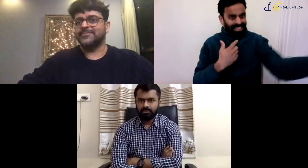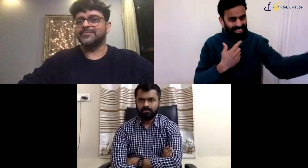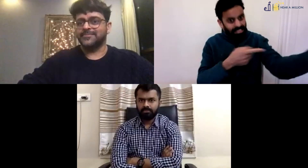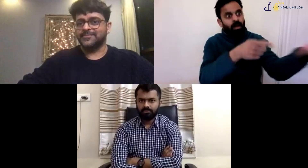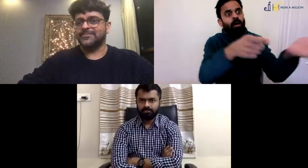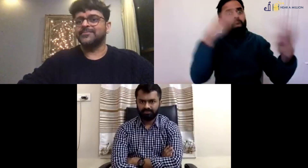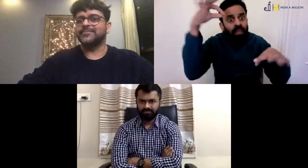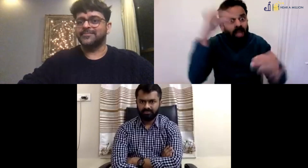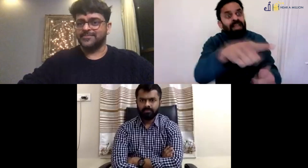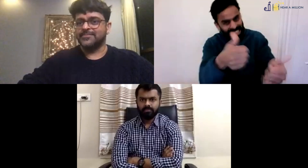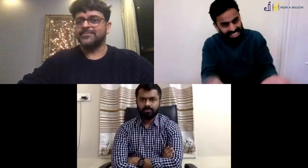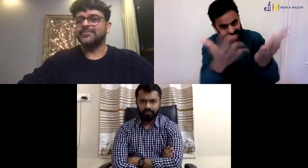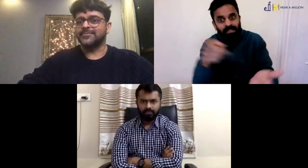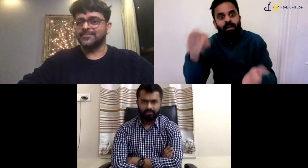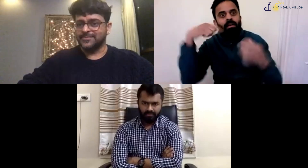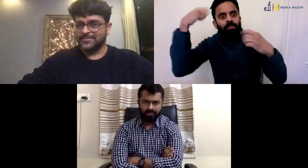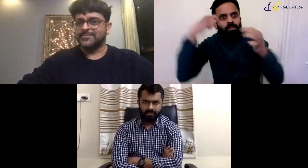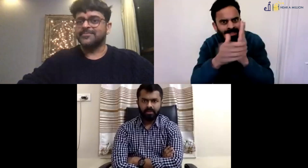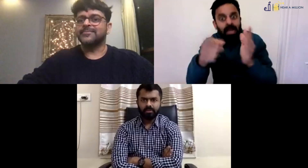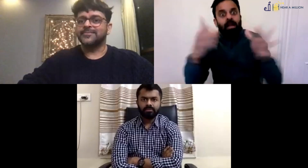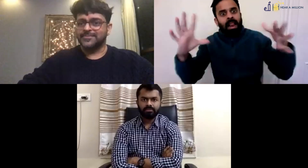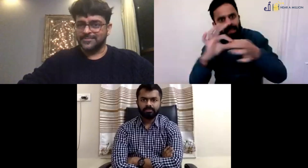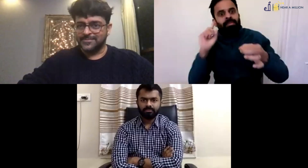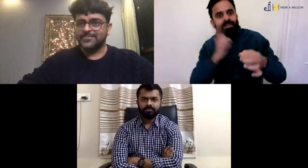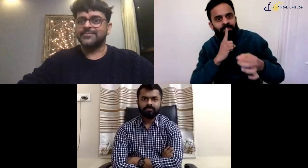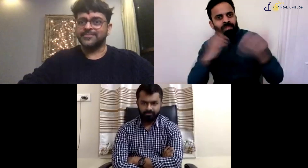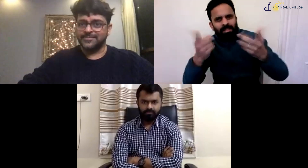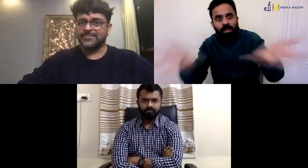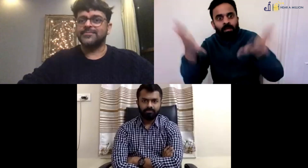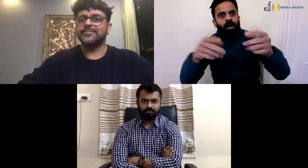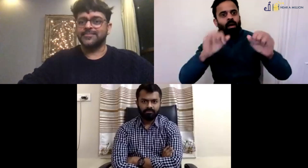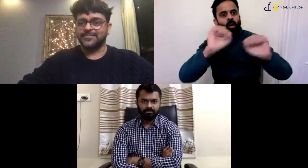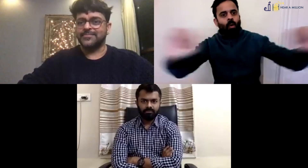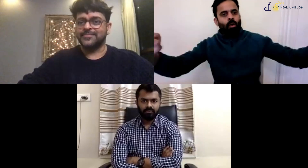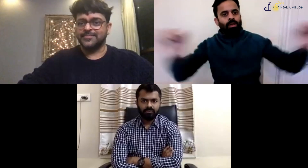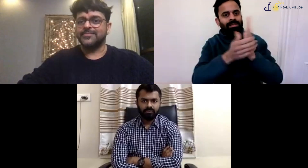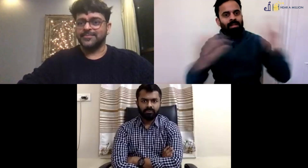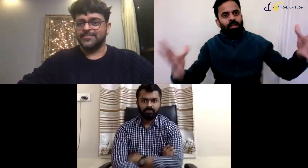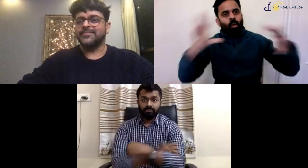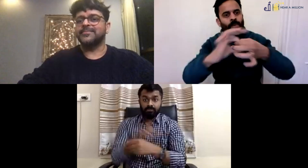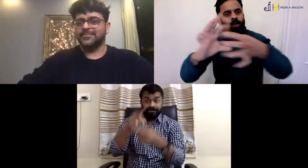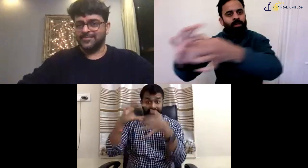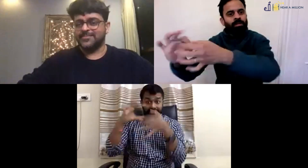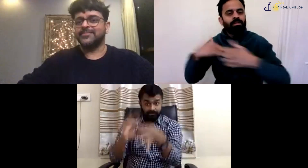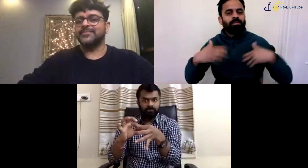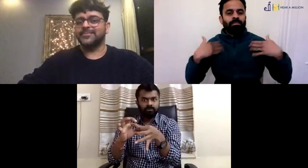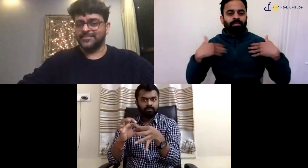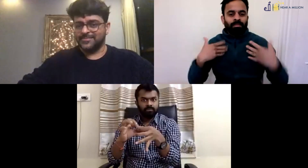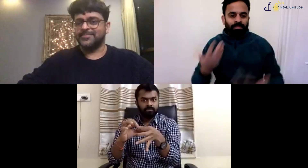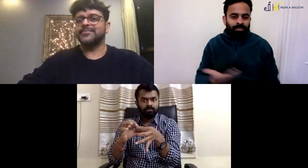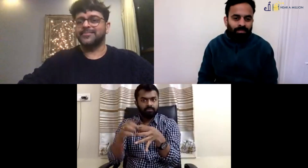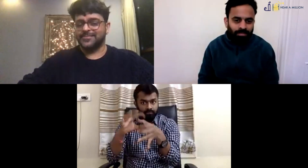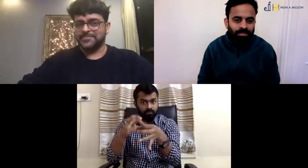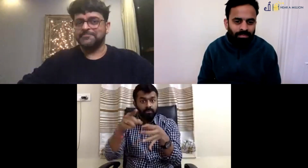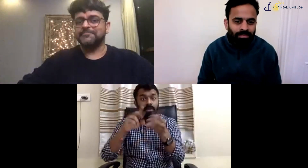need that. We need that. Like, be it the dance, be it videos, just connected with the deaf, and your skills are